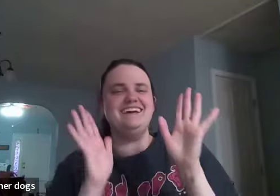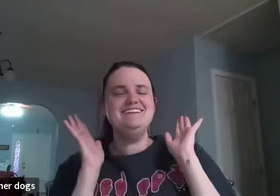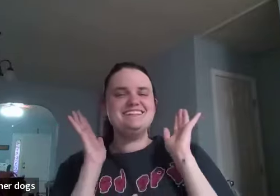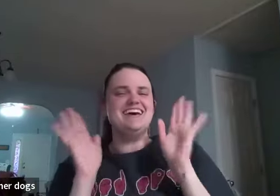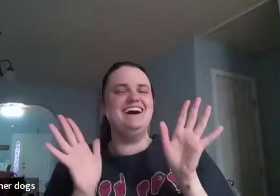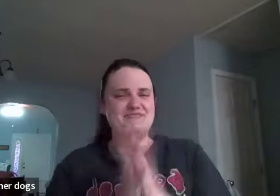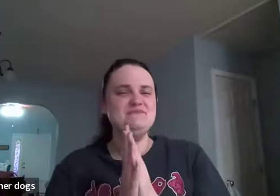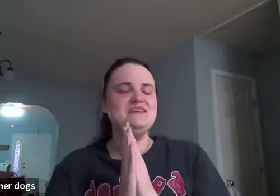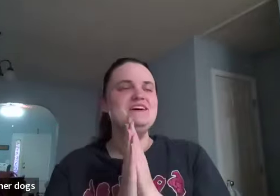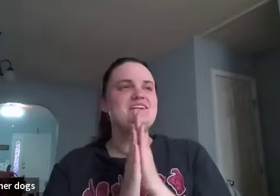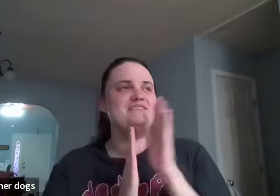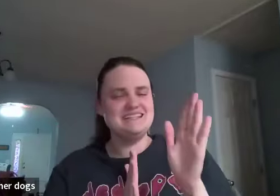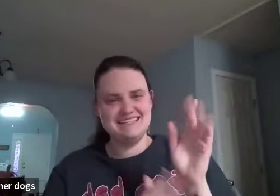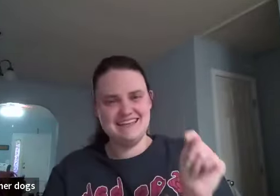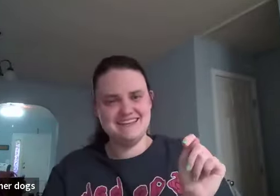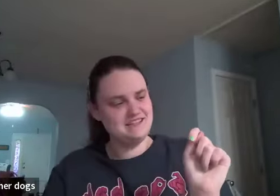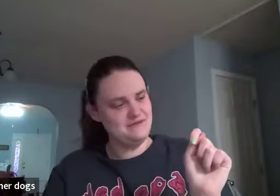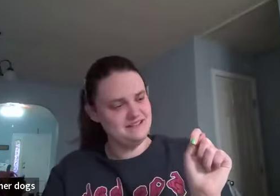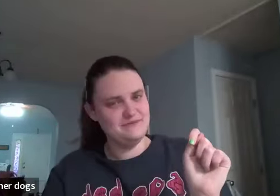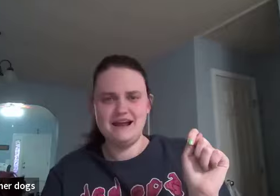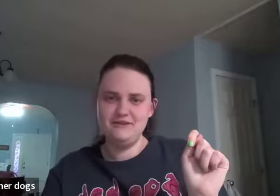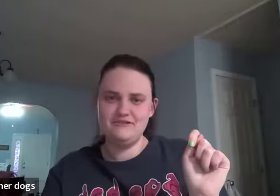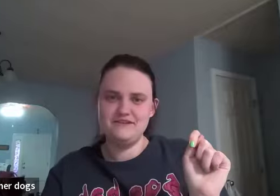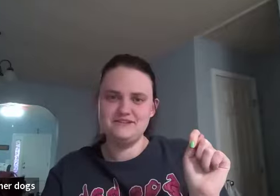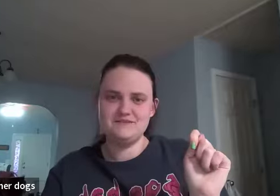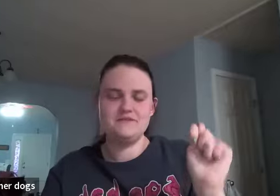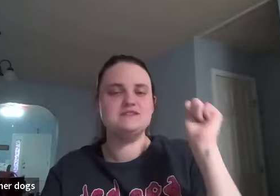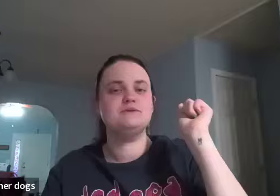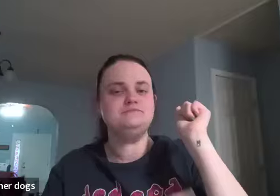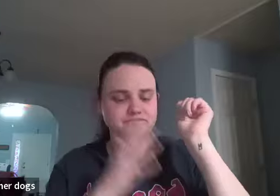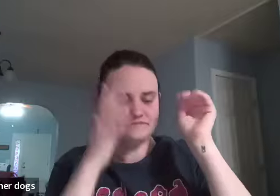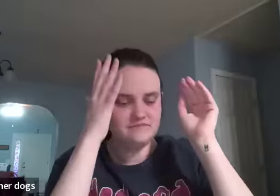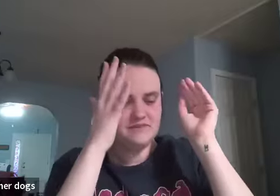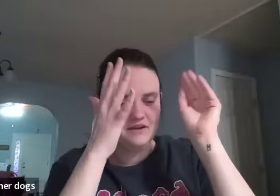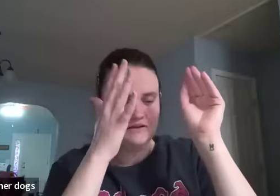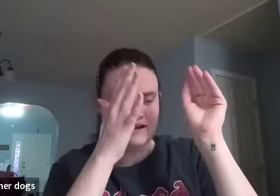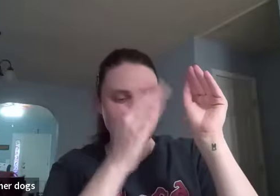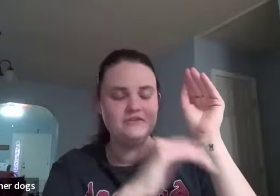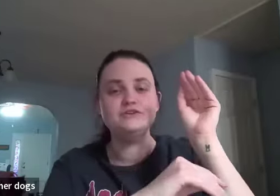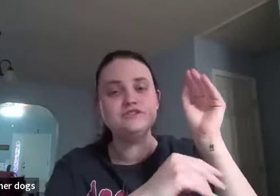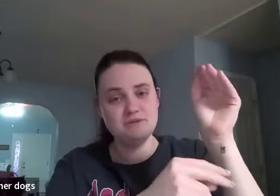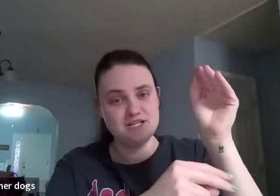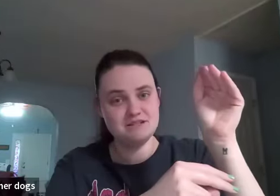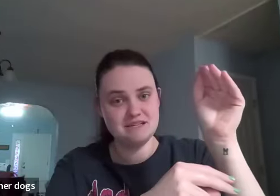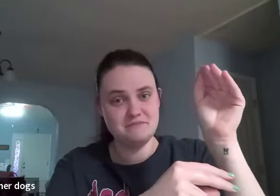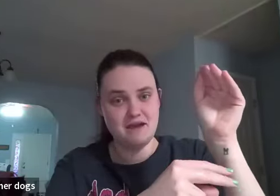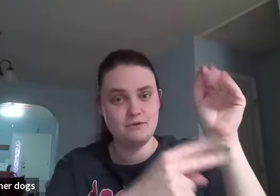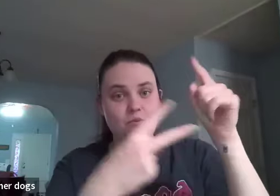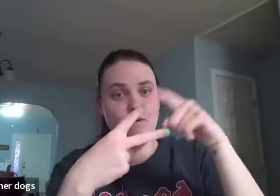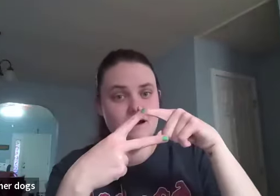Okay. So the reason I said this because I realized I don't know if we've ever talked about this one. All right. There are two ways you can sign bathroom. One